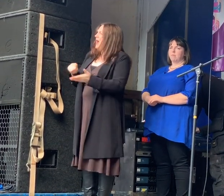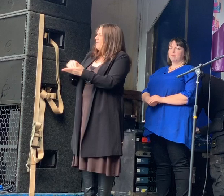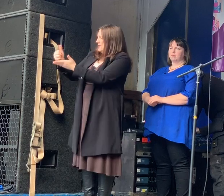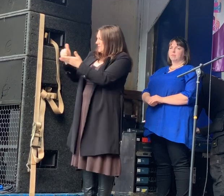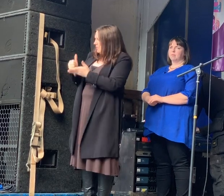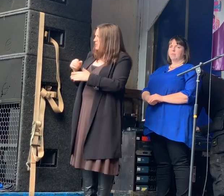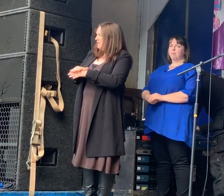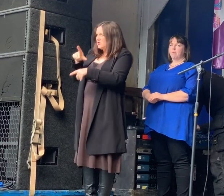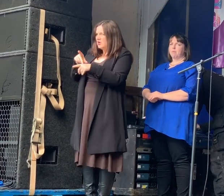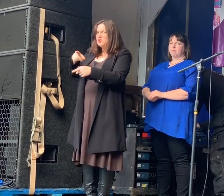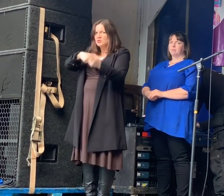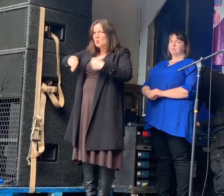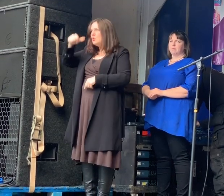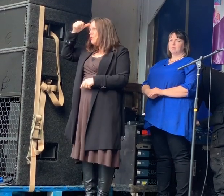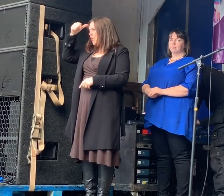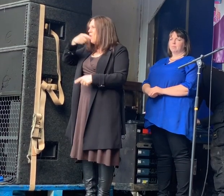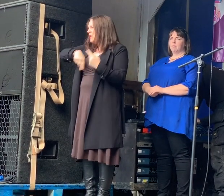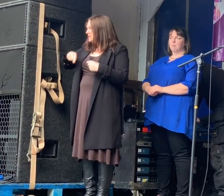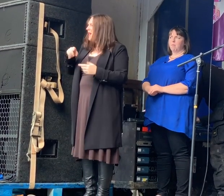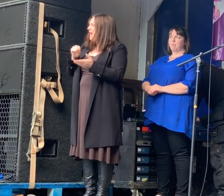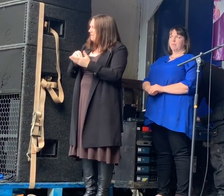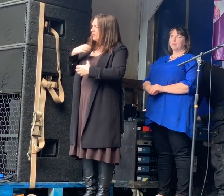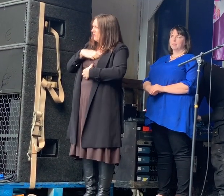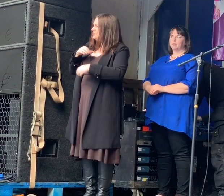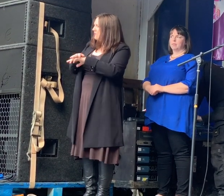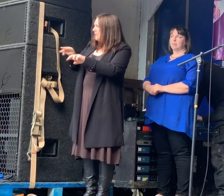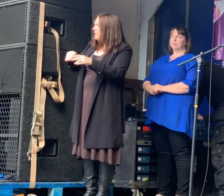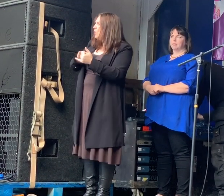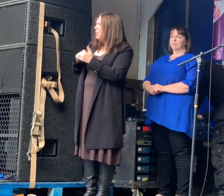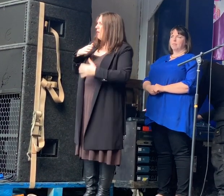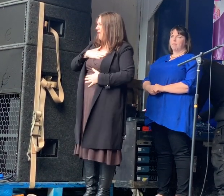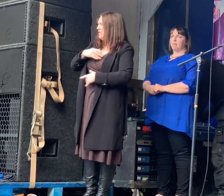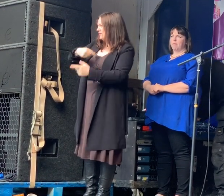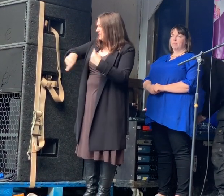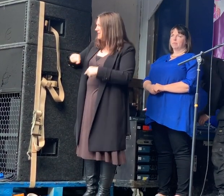of the doctors who know us and the comfort of the people who love us.